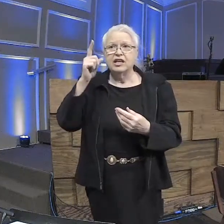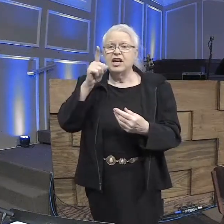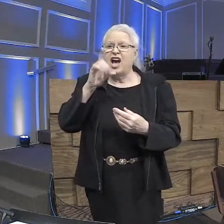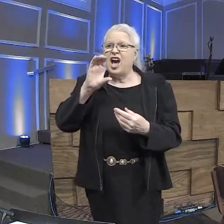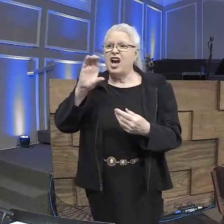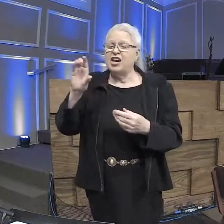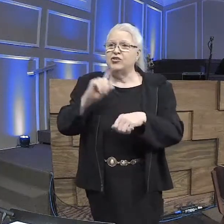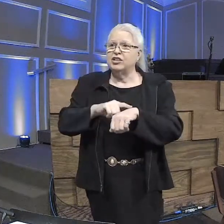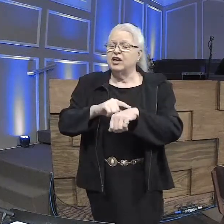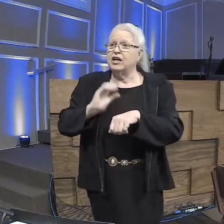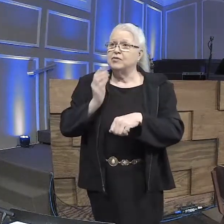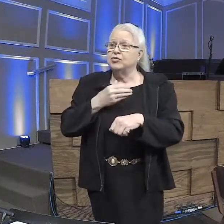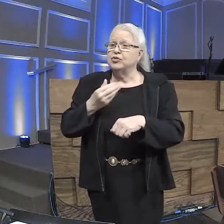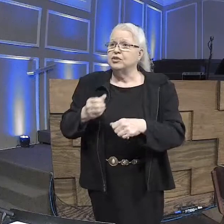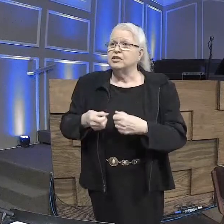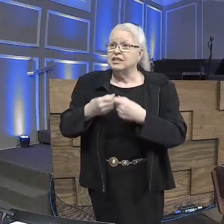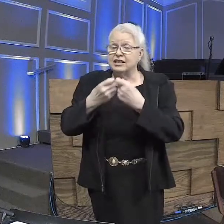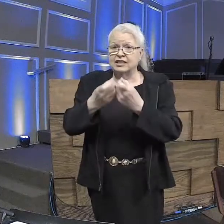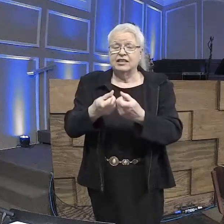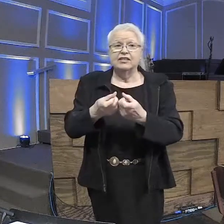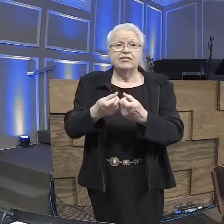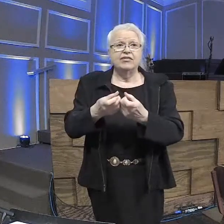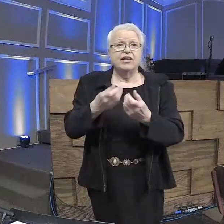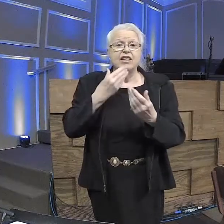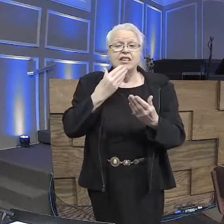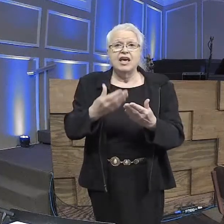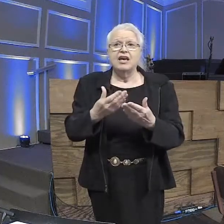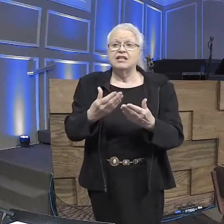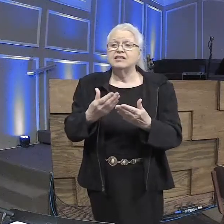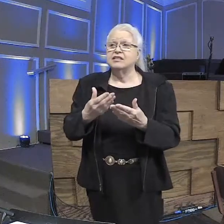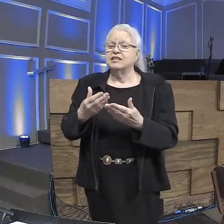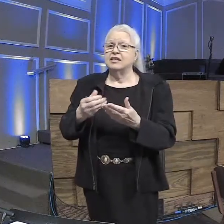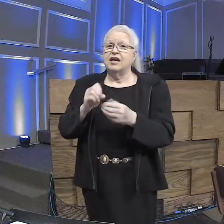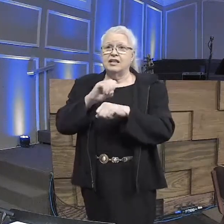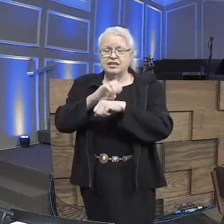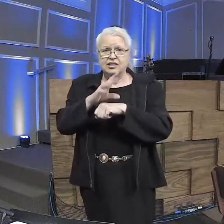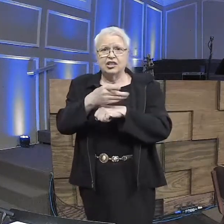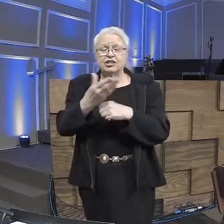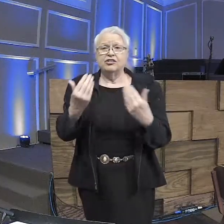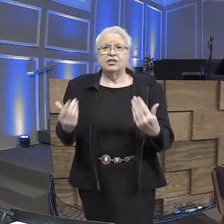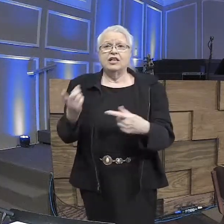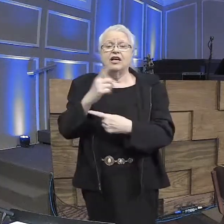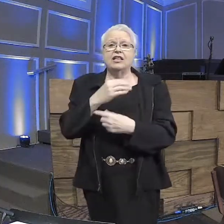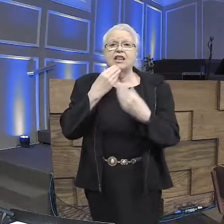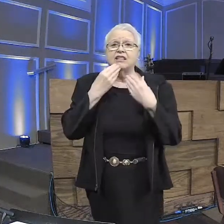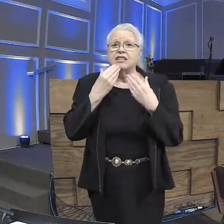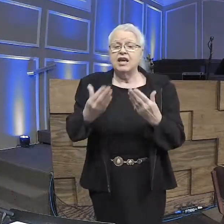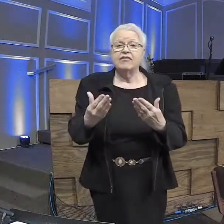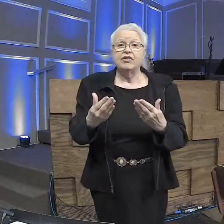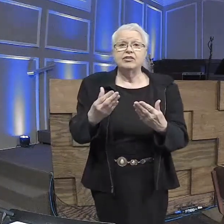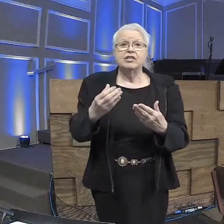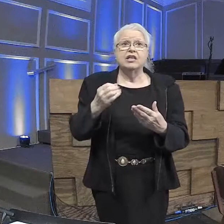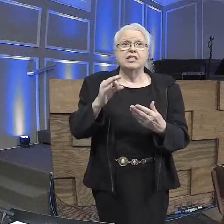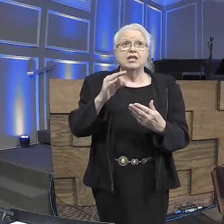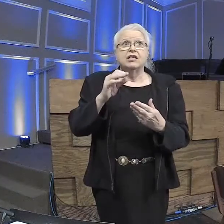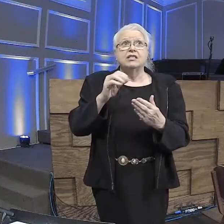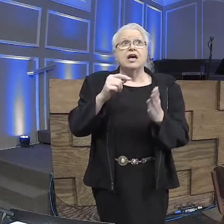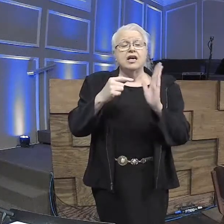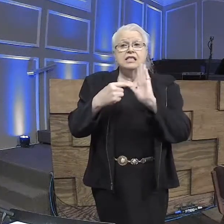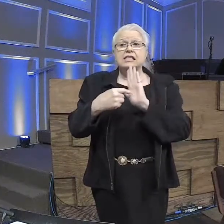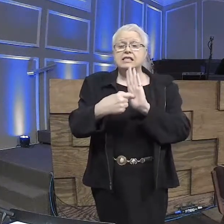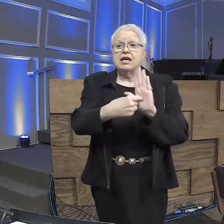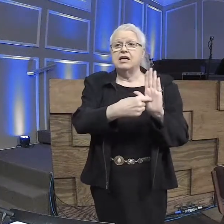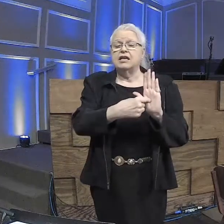Scriptures we're told to give thanks? Can I tell you today, suggest to you today, that thankfulness is a barometer of your